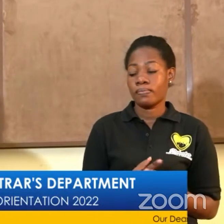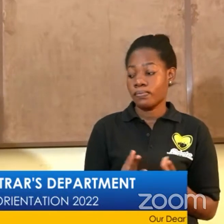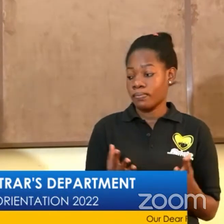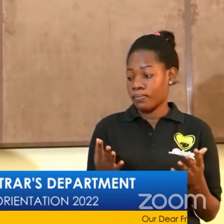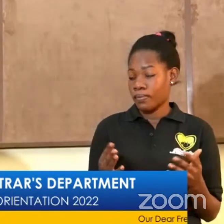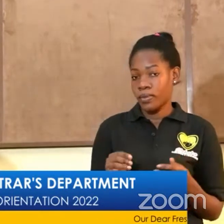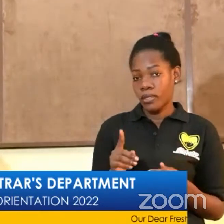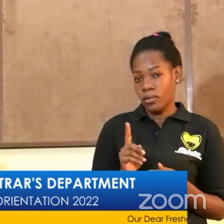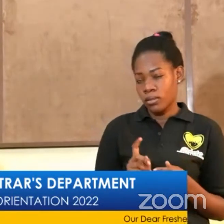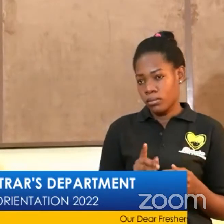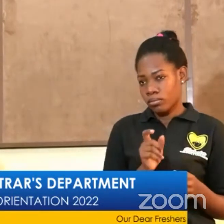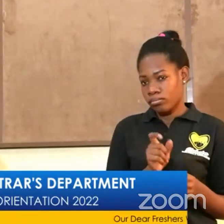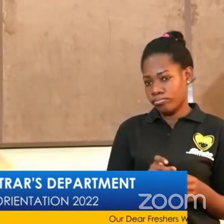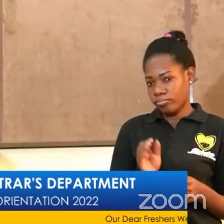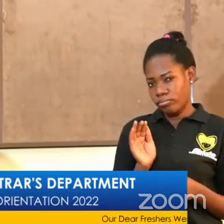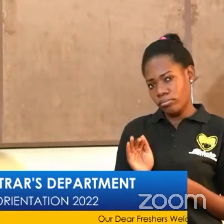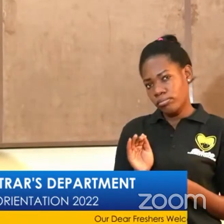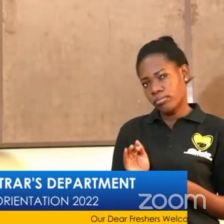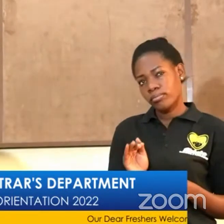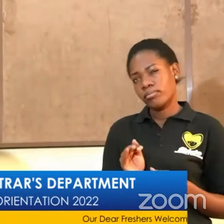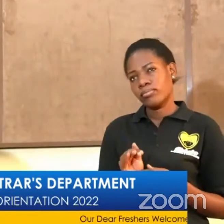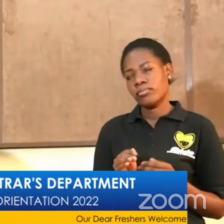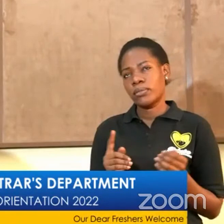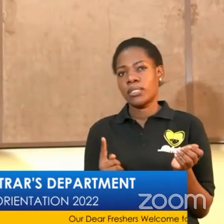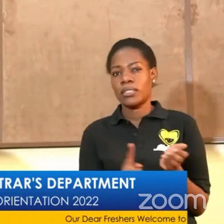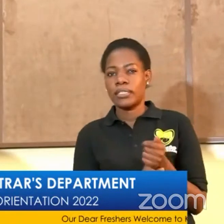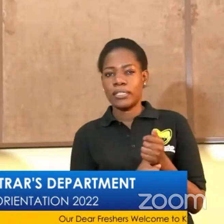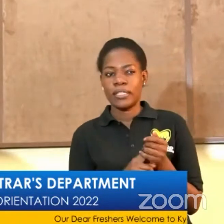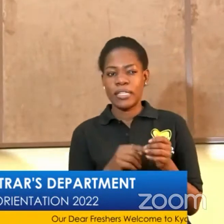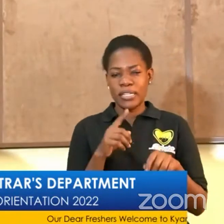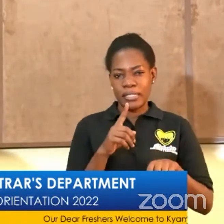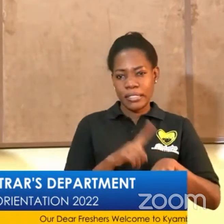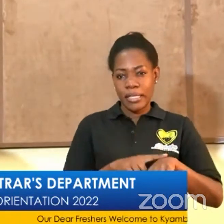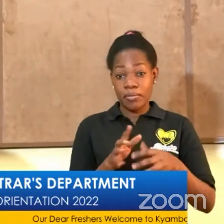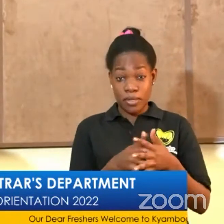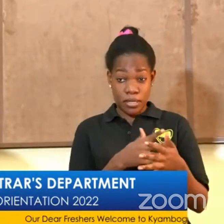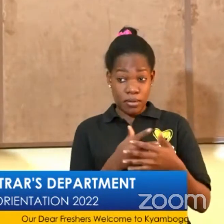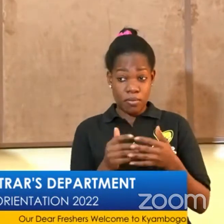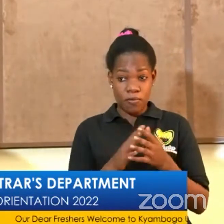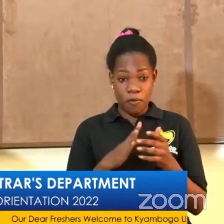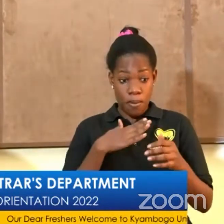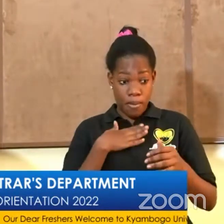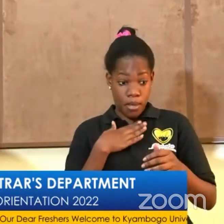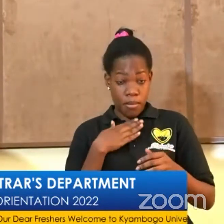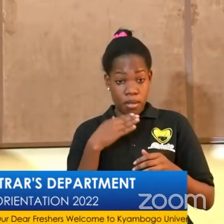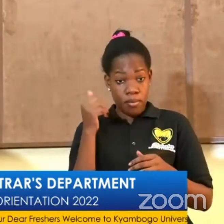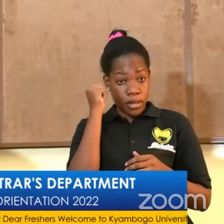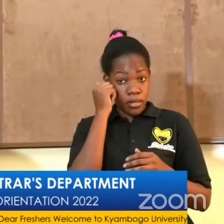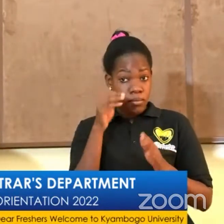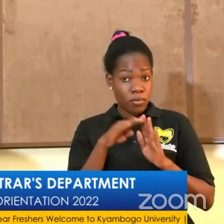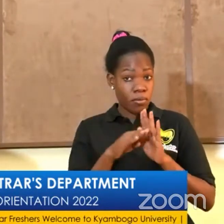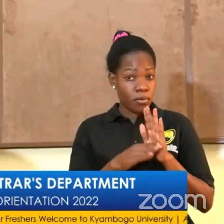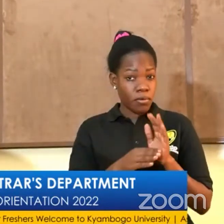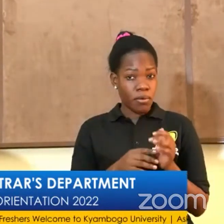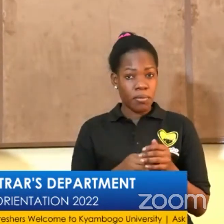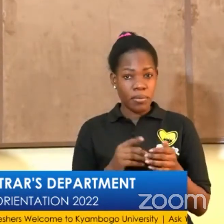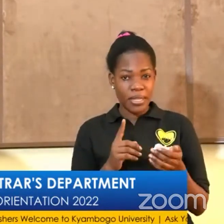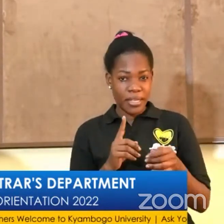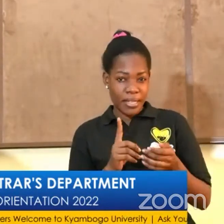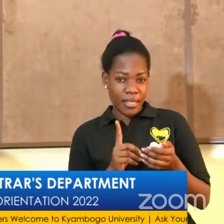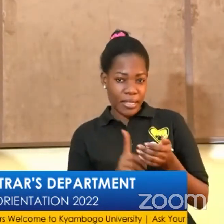Somebody is asking, where can I get the timetable for my academic program? Now, for